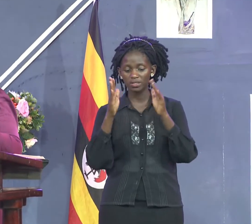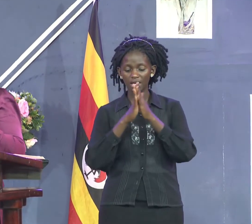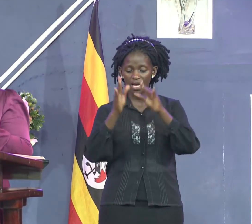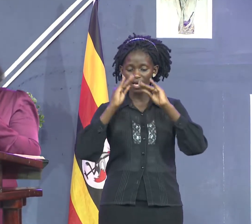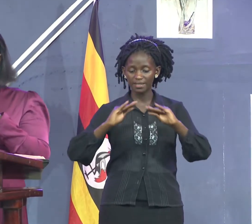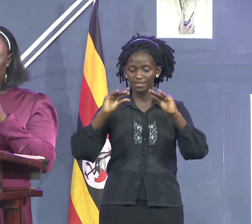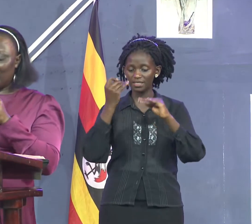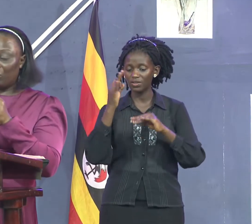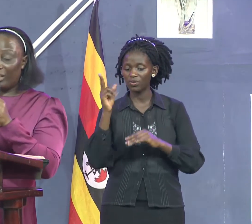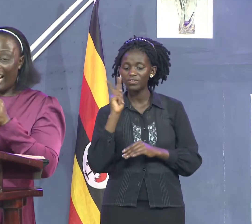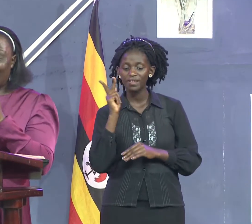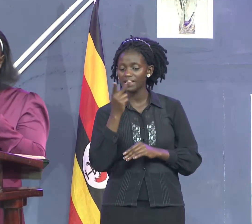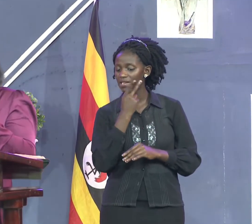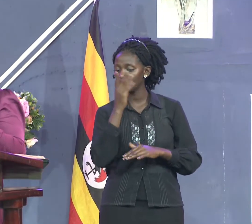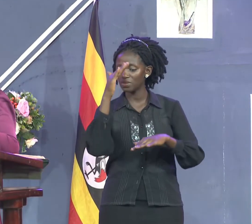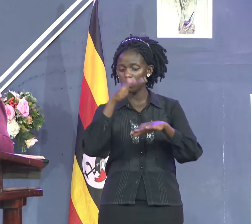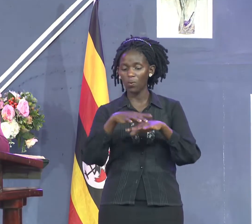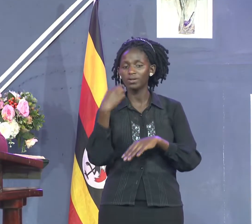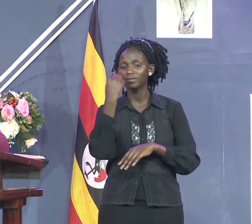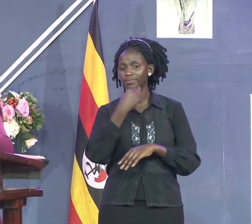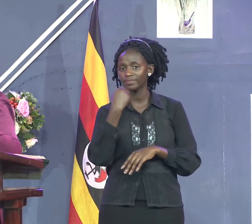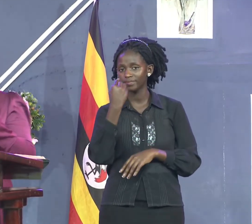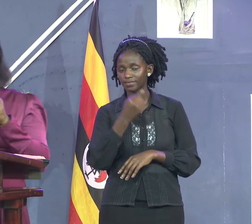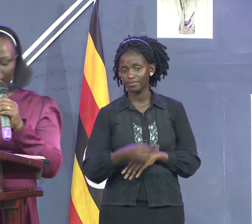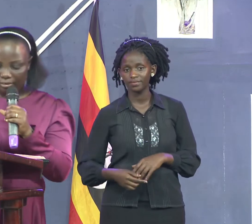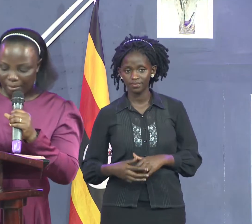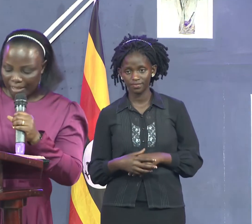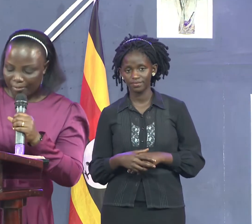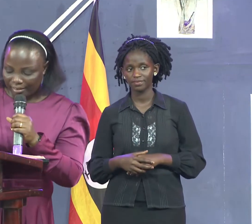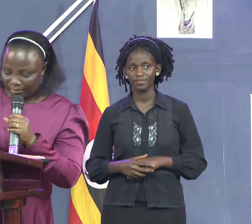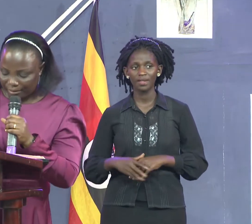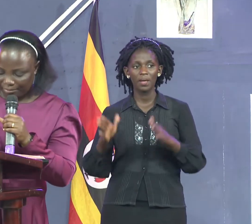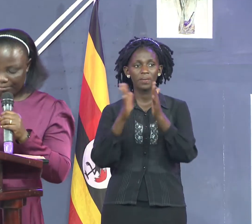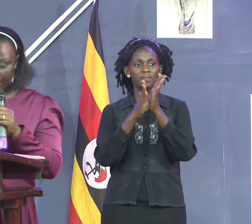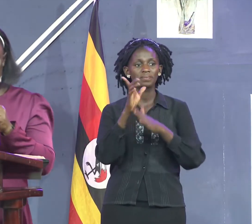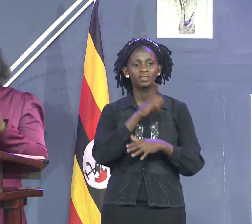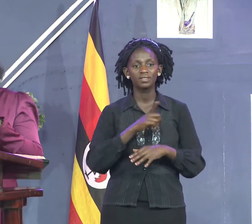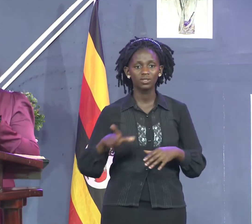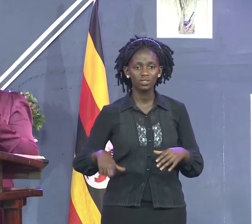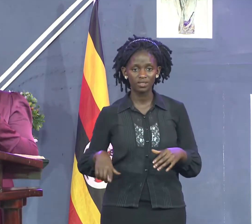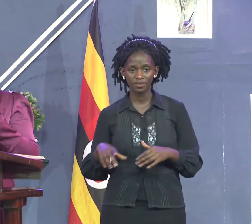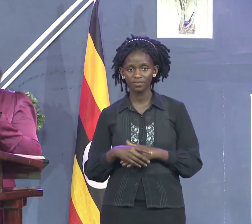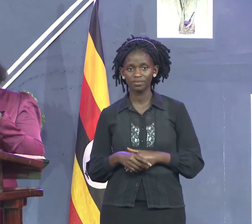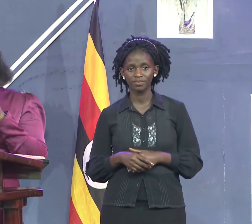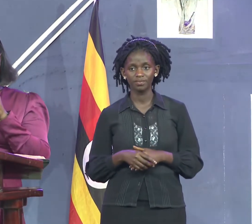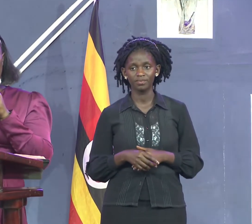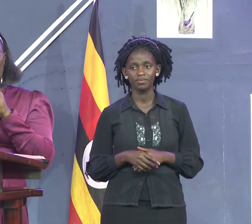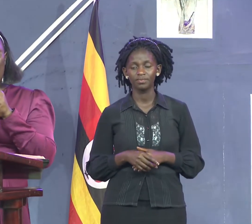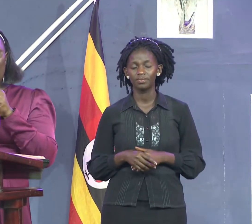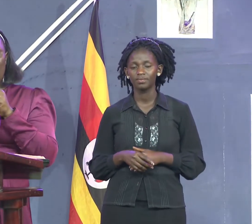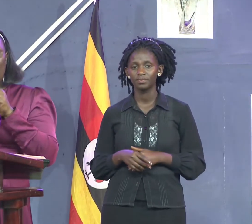of kindness is on her tongue. Amen. Kama yebazwe. Praise the Lord.